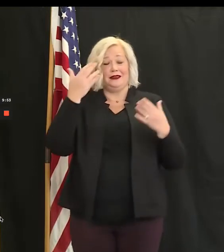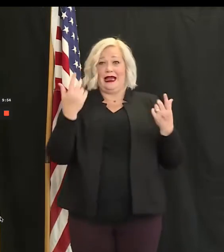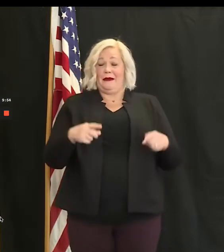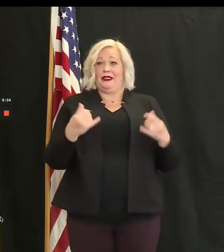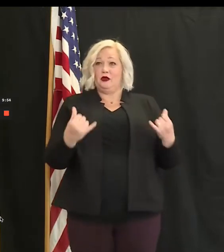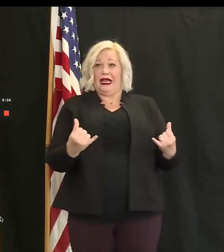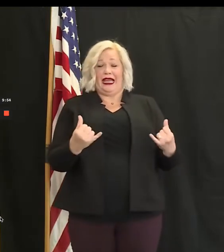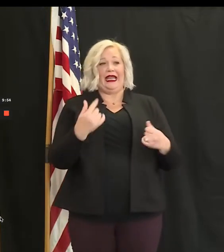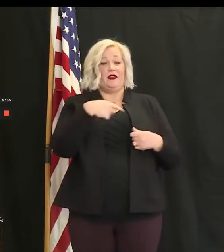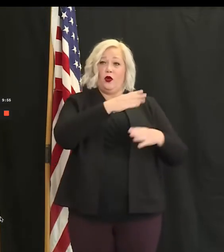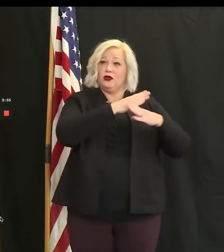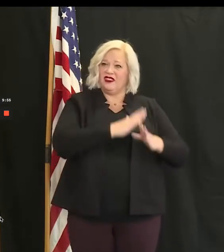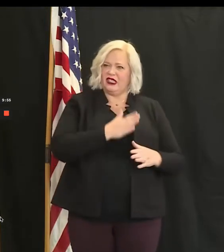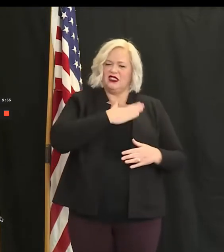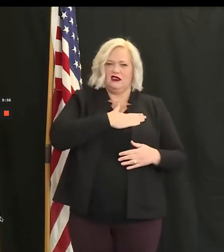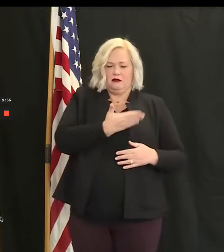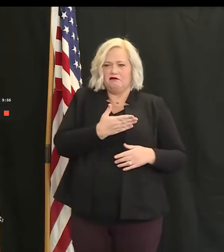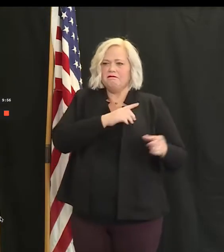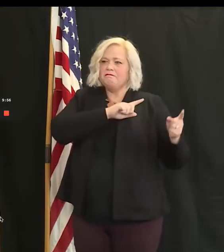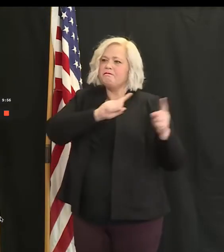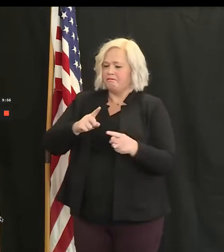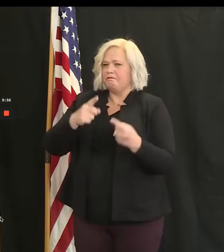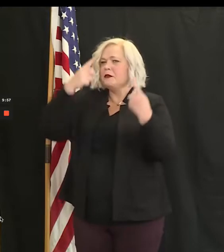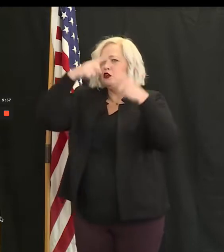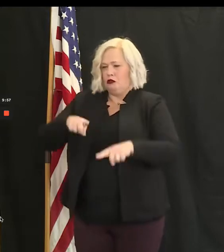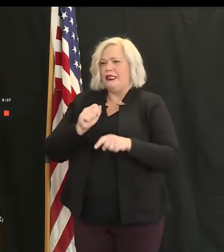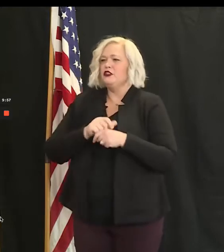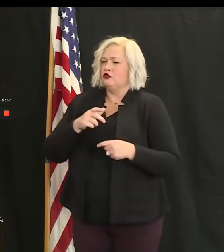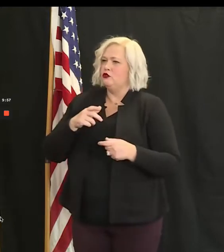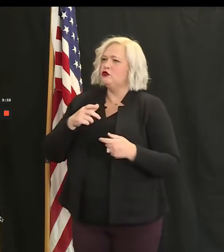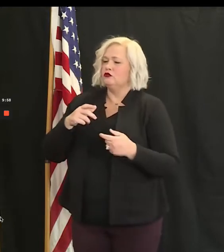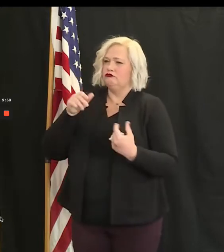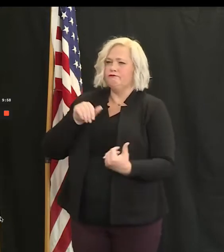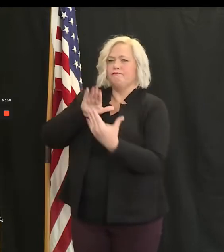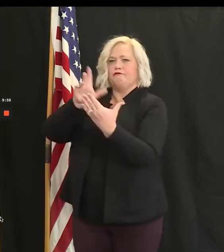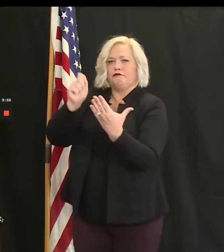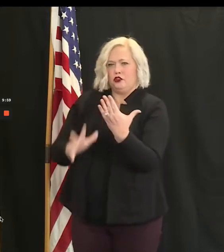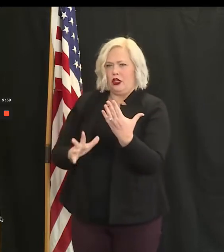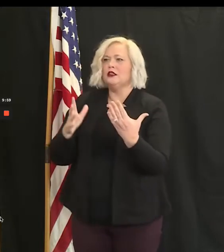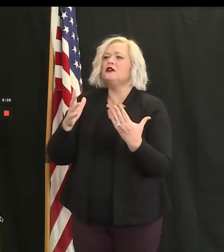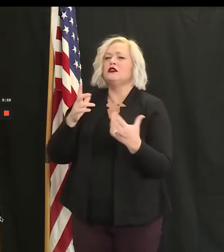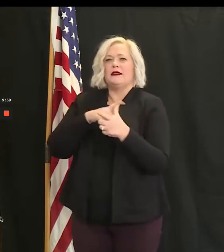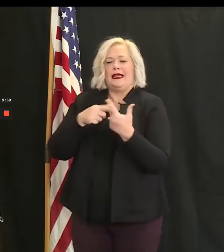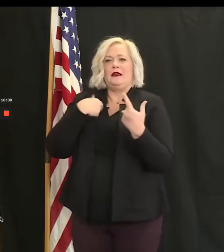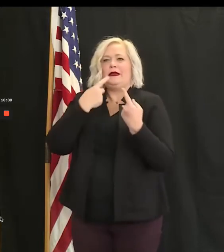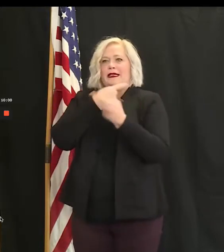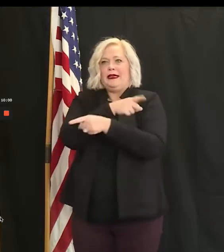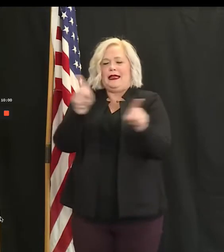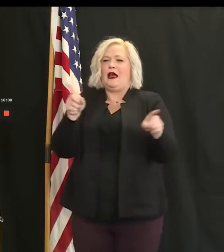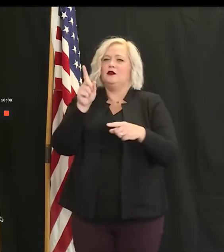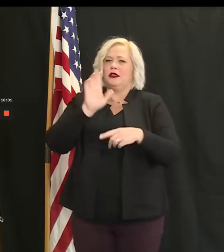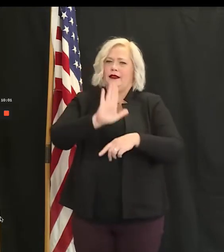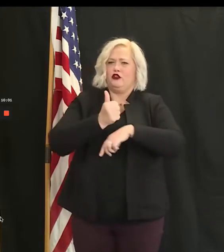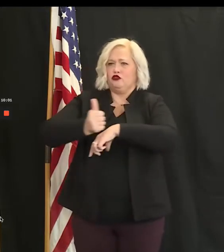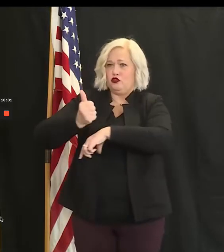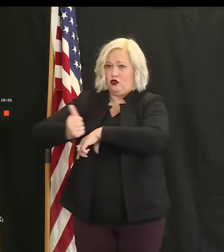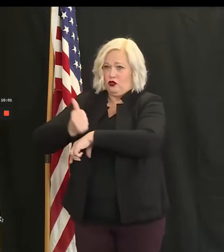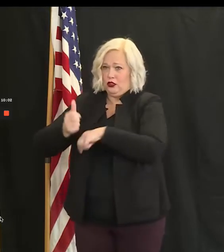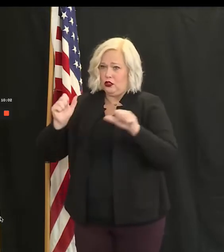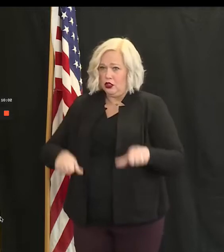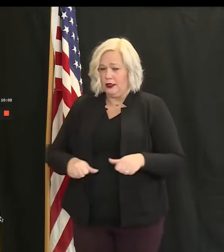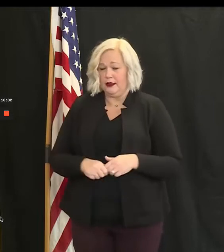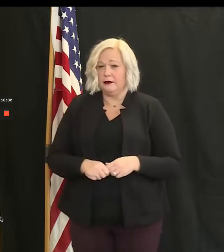defendants surrendered themselves and arranged to be processed, and then they were arraigned, that we were able to announce what these indictments contained.